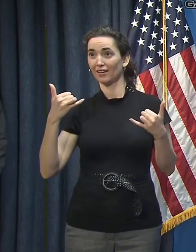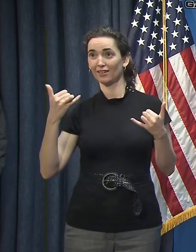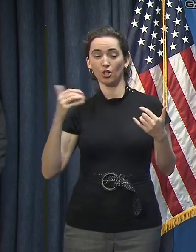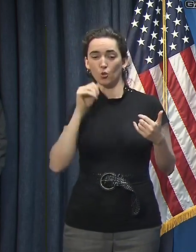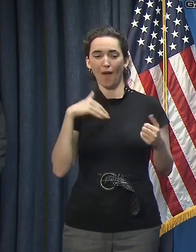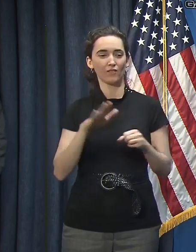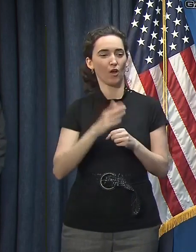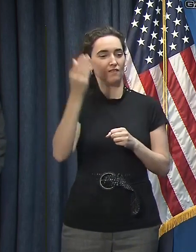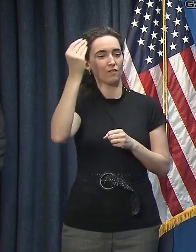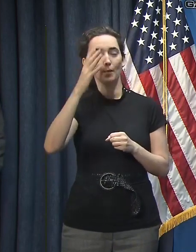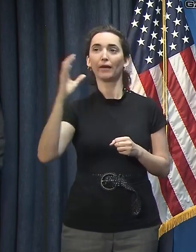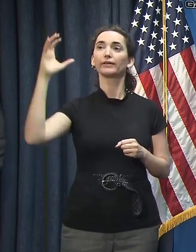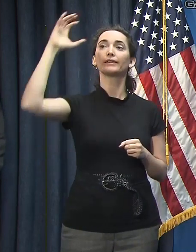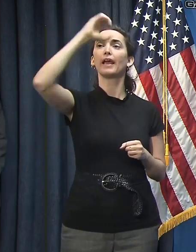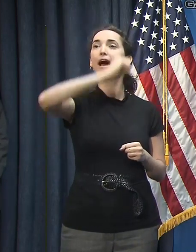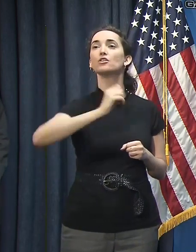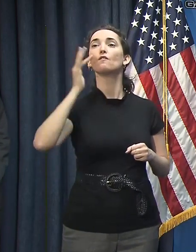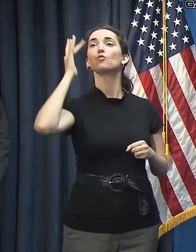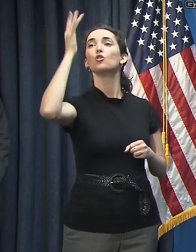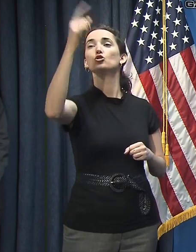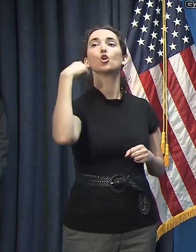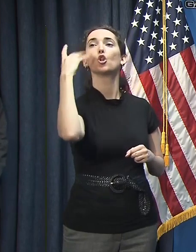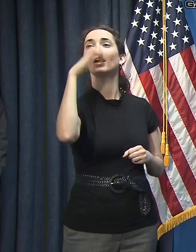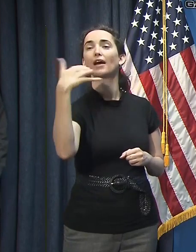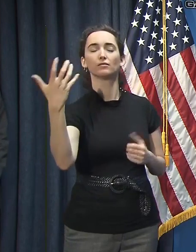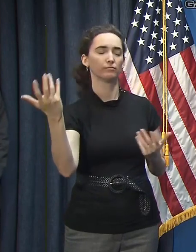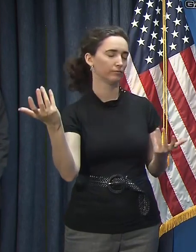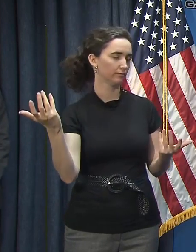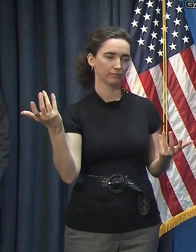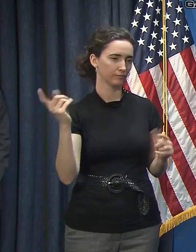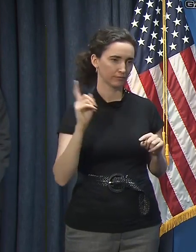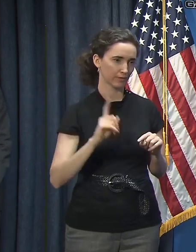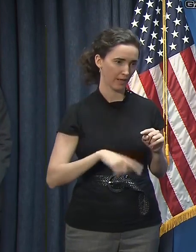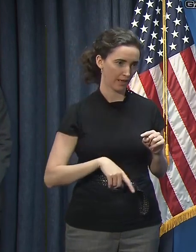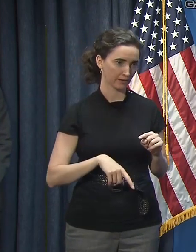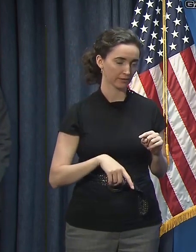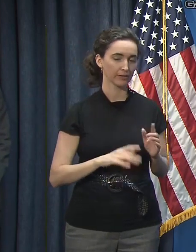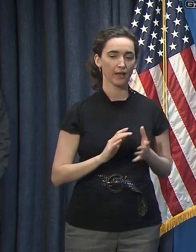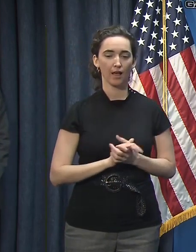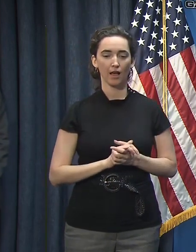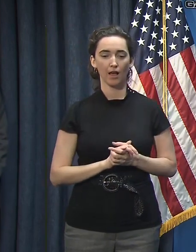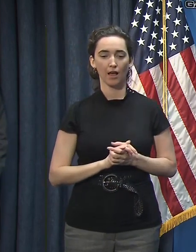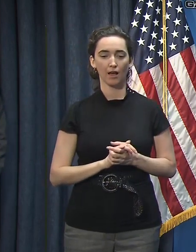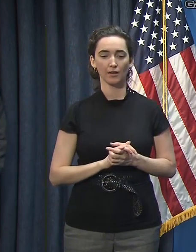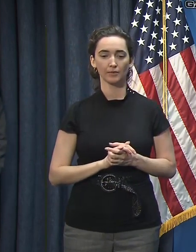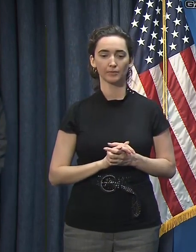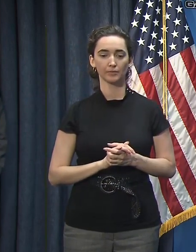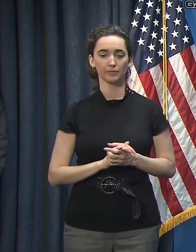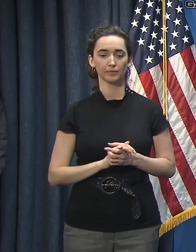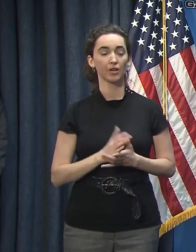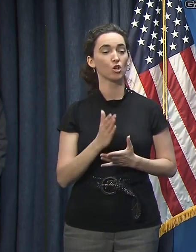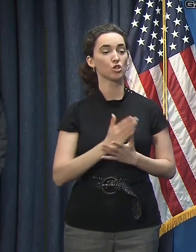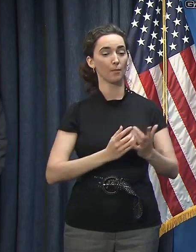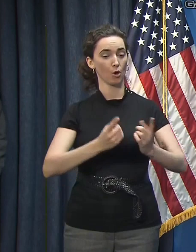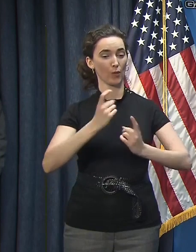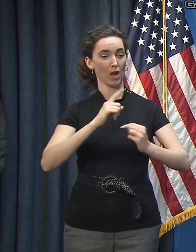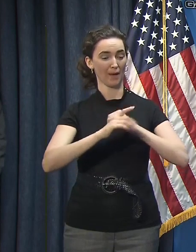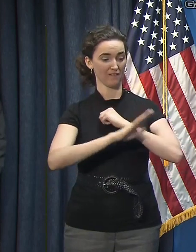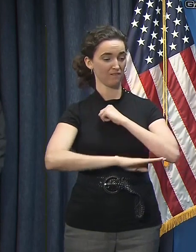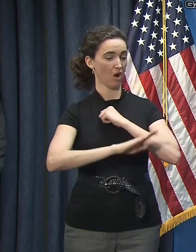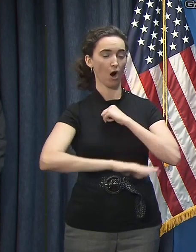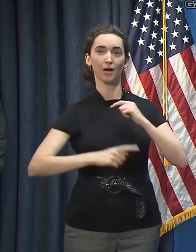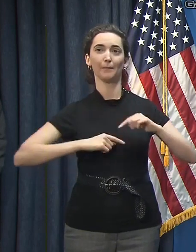a guess as to what the circumstances are going to be at that point in time. You know, I've declined to answer questions about what this fall is going to